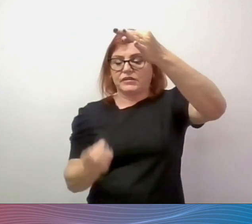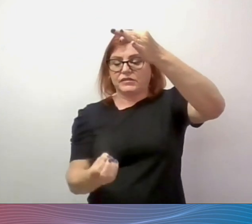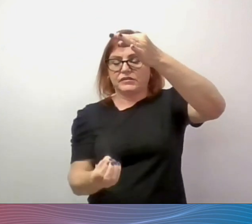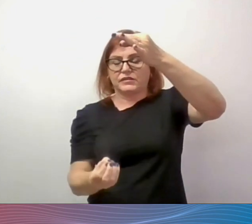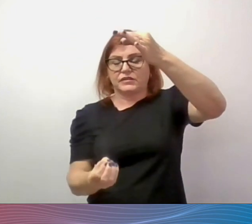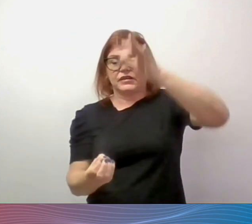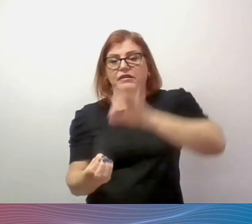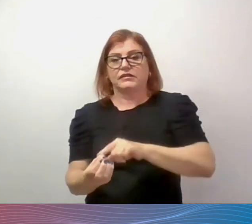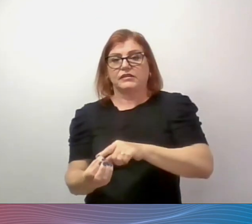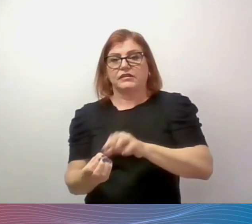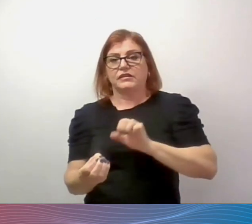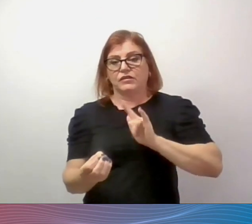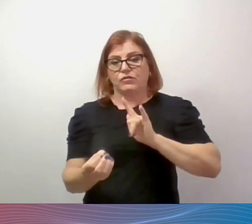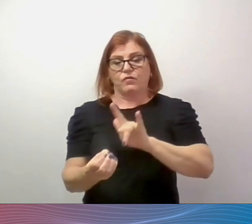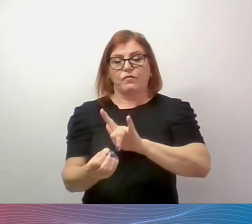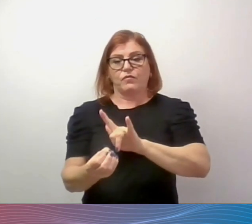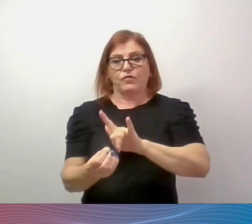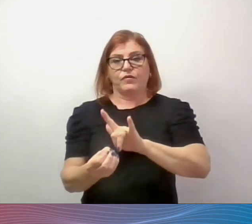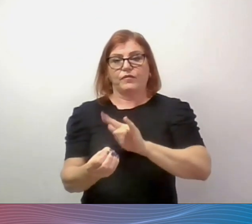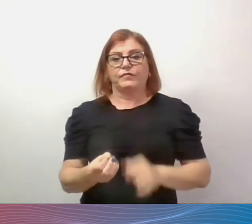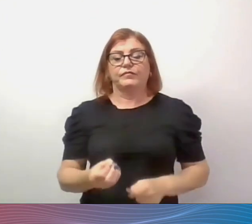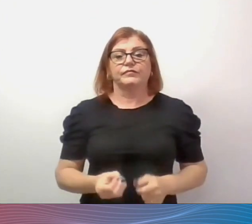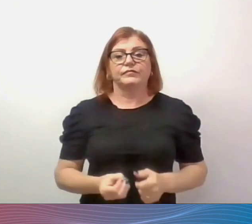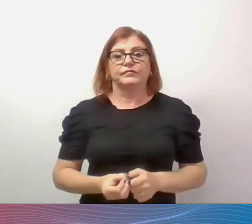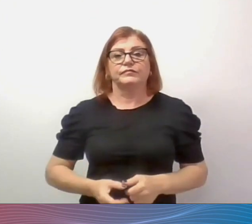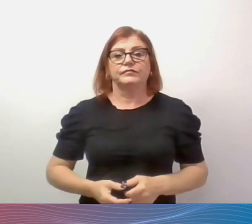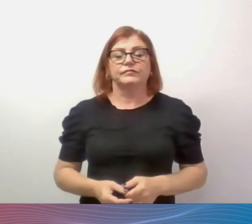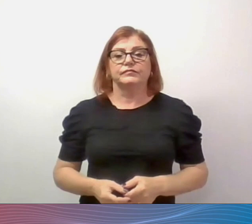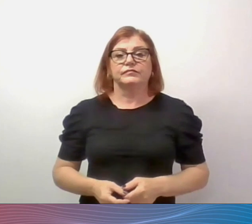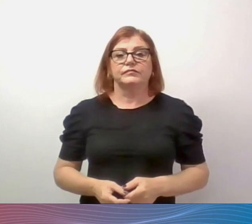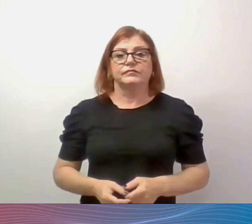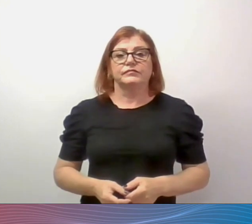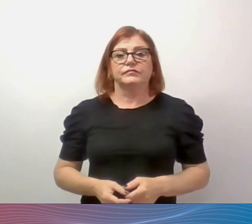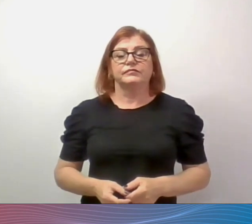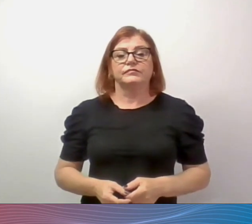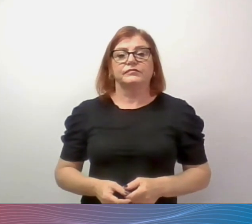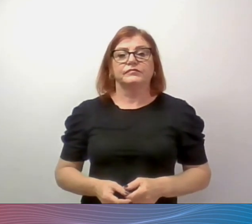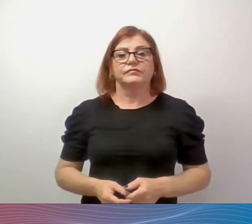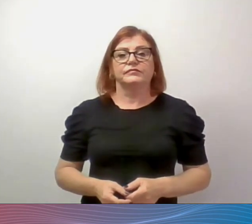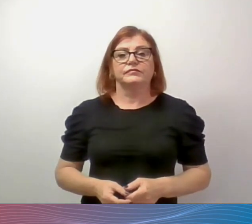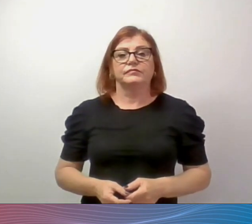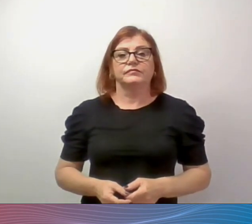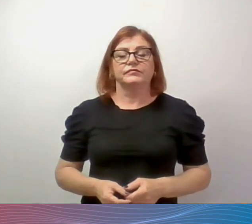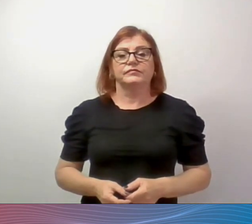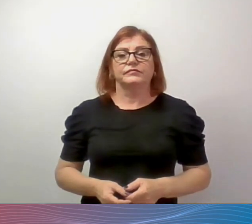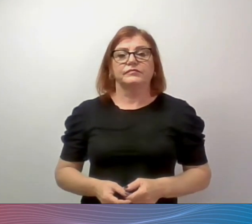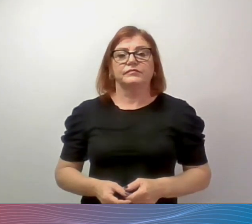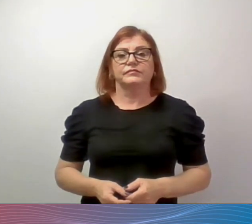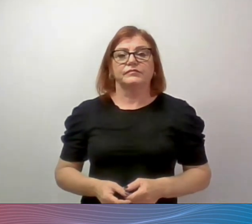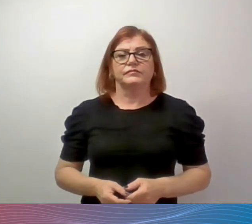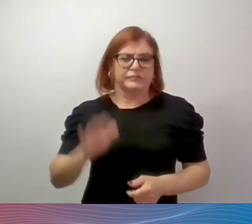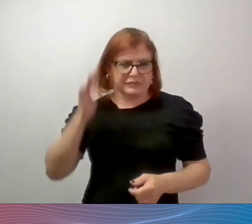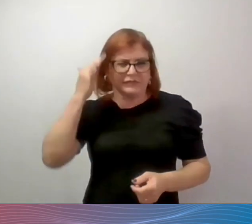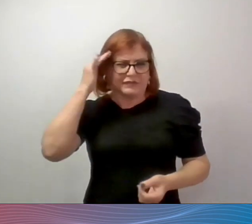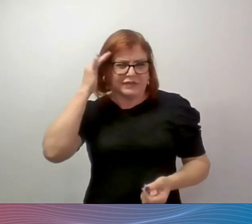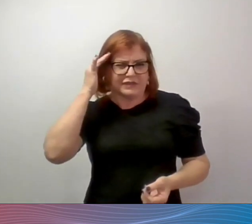other extreme of grace from God is love. Não sei se vocês entenderam.